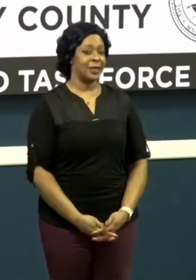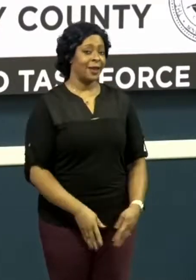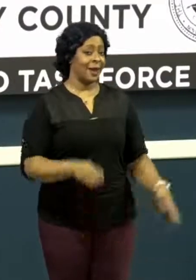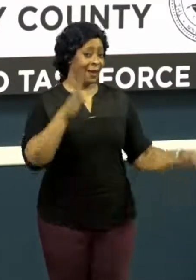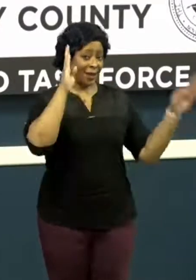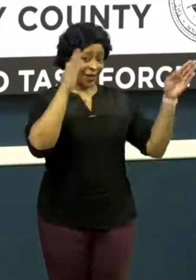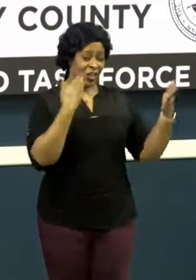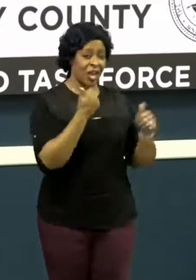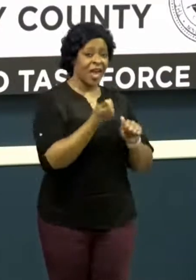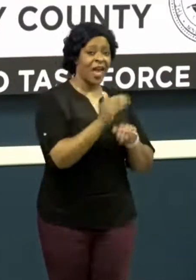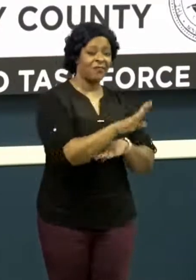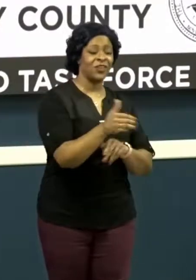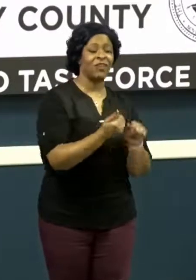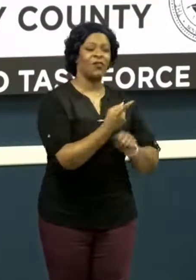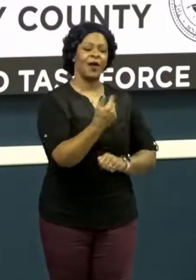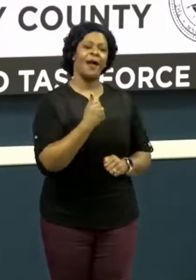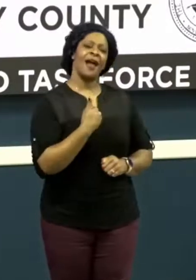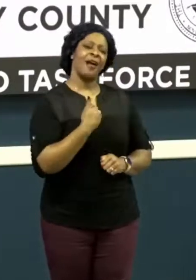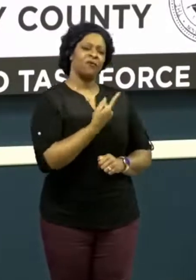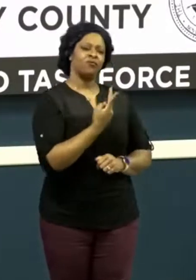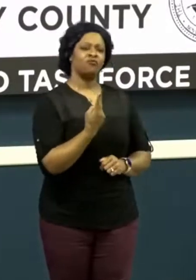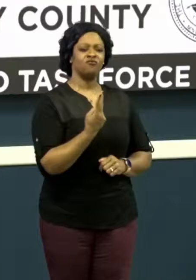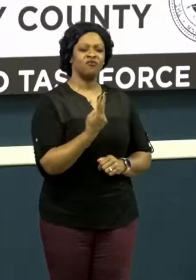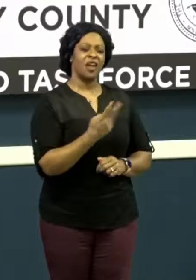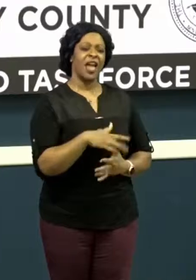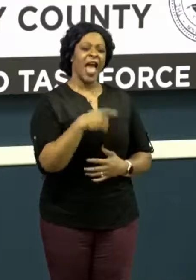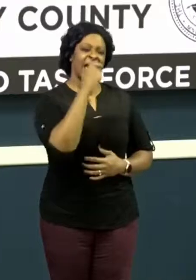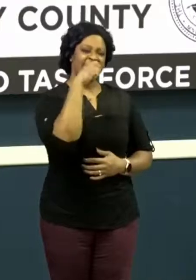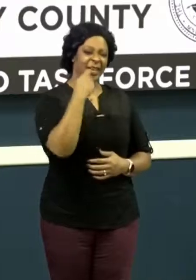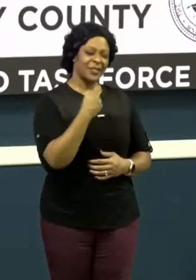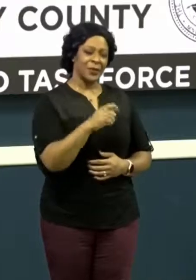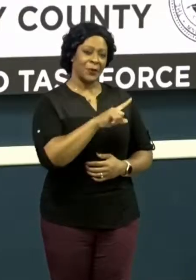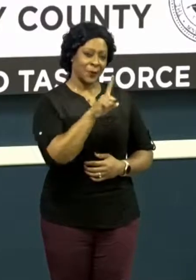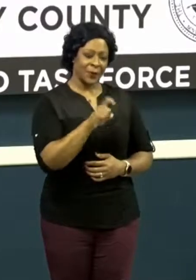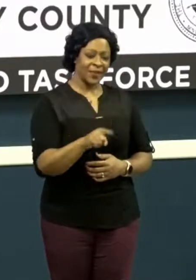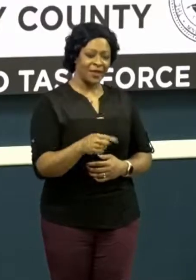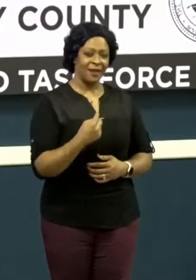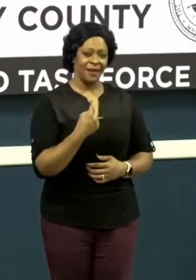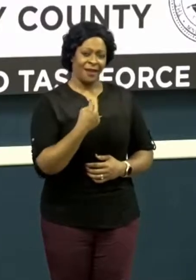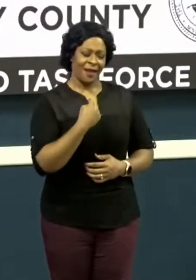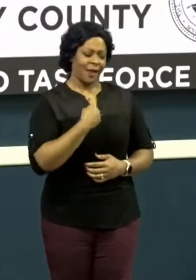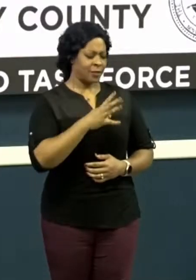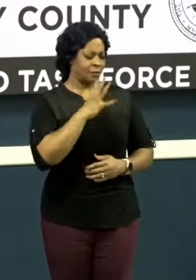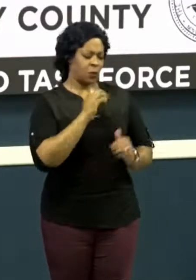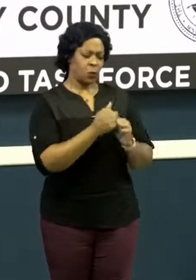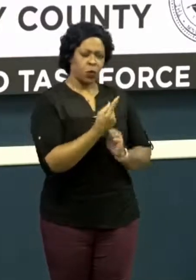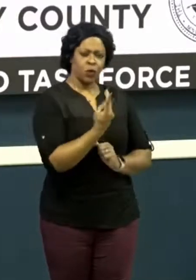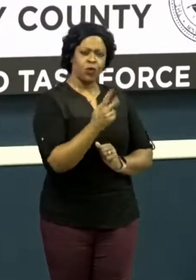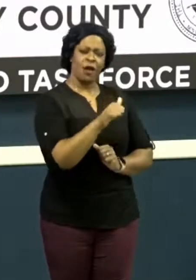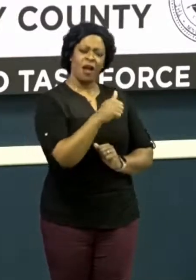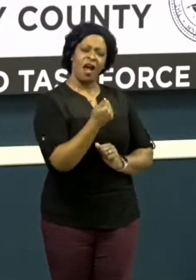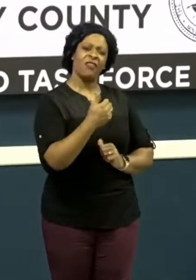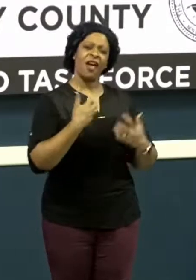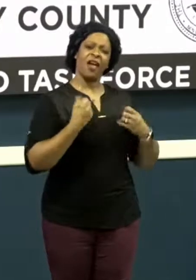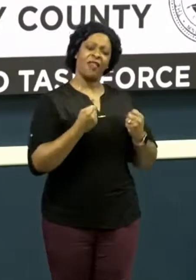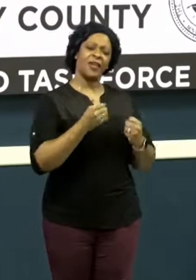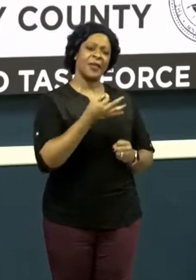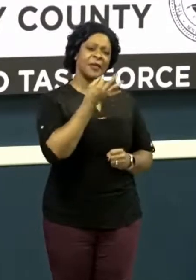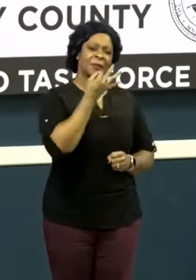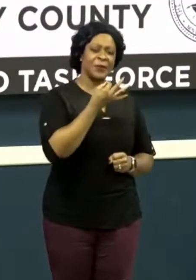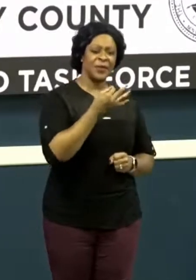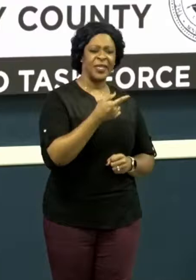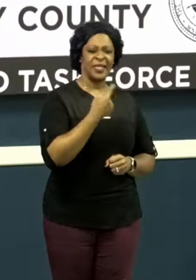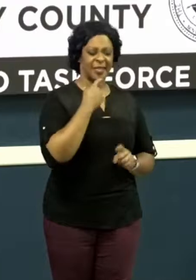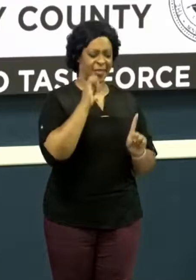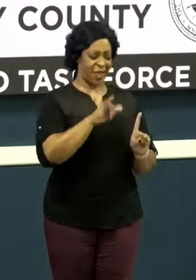Hey, good afternoon, everyone. I just have a couple of testing questions. So I've spoken to a couple of health experts who say that the